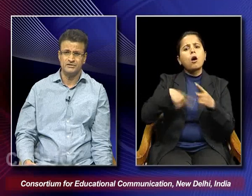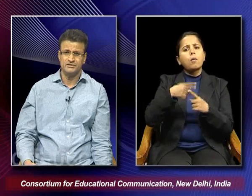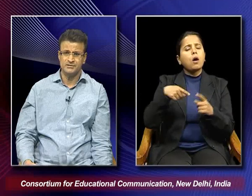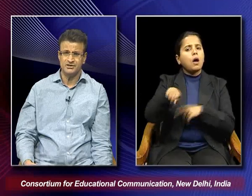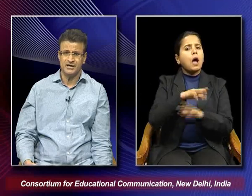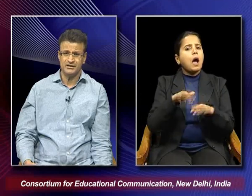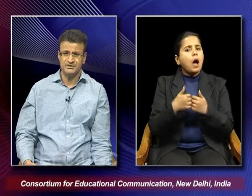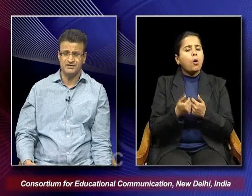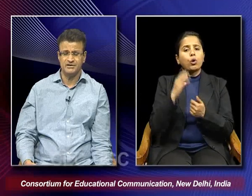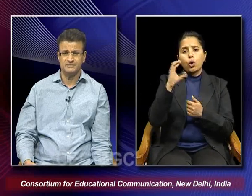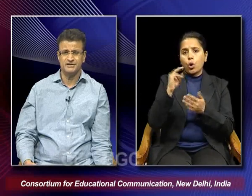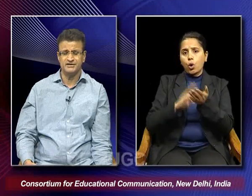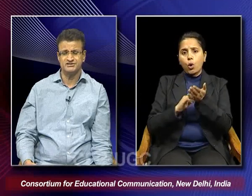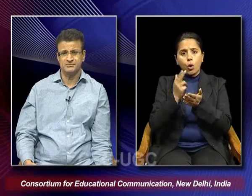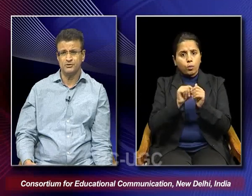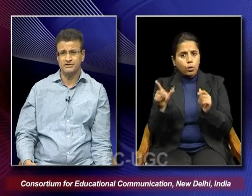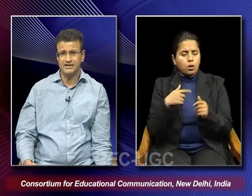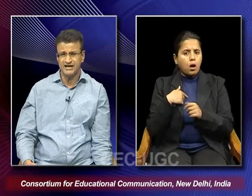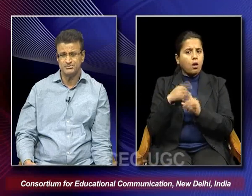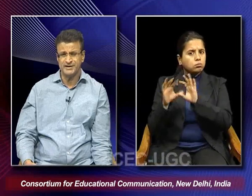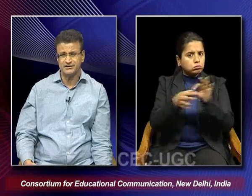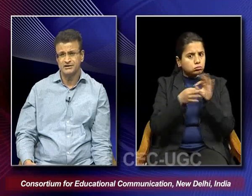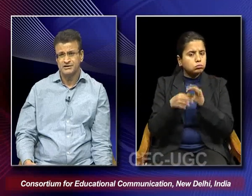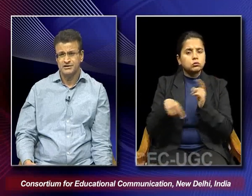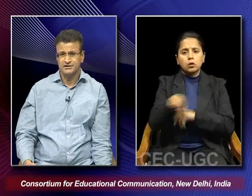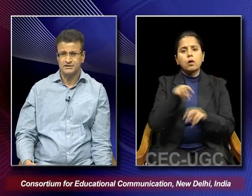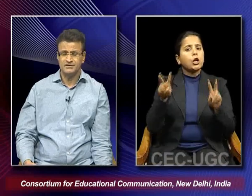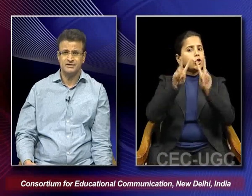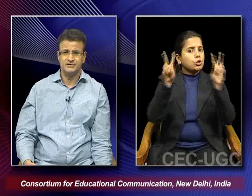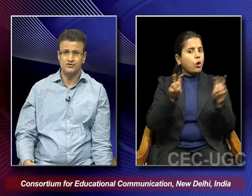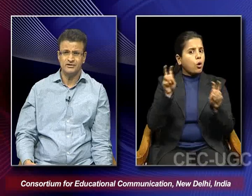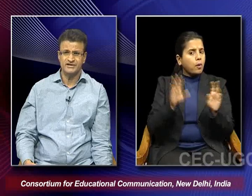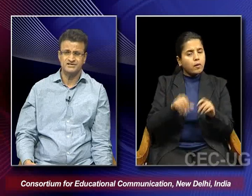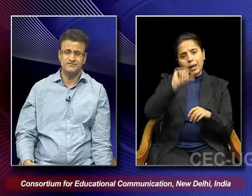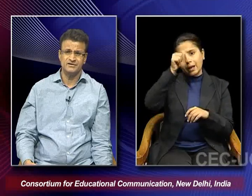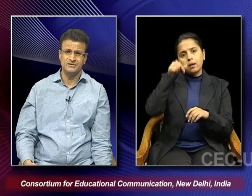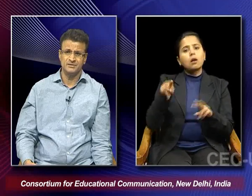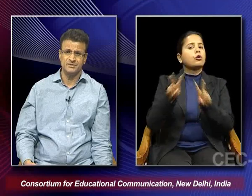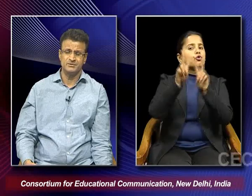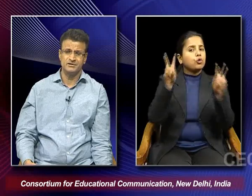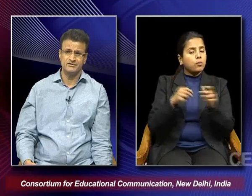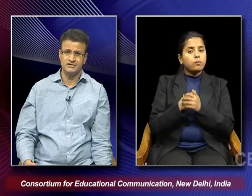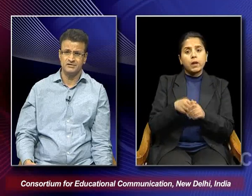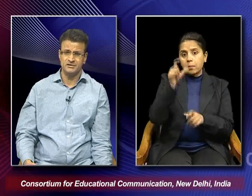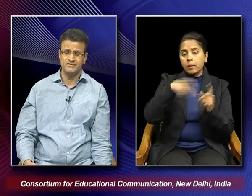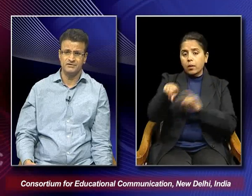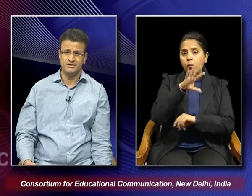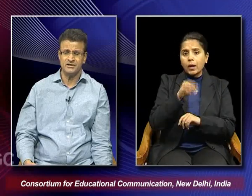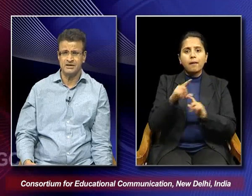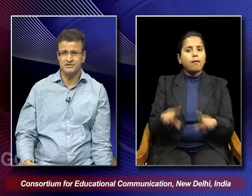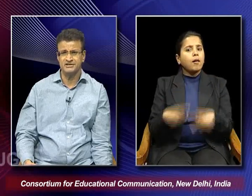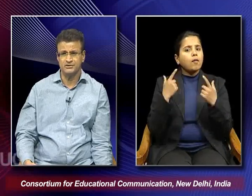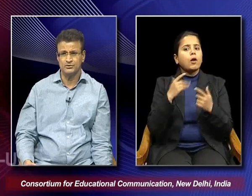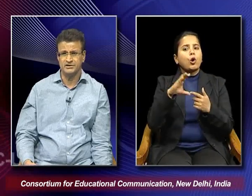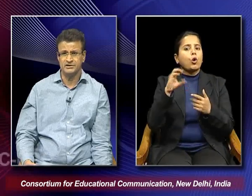how the communal harmony is an important aspect in the Indian context, and when people they will live in communal